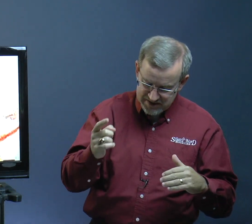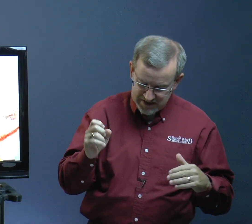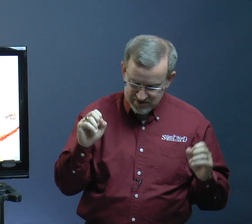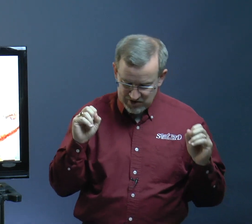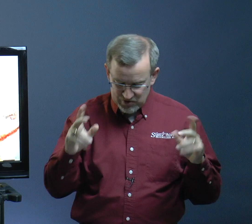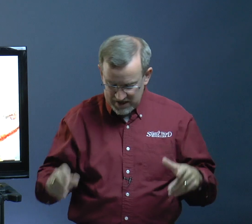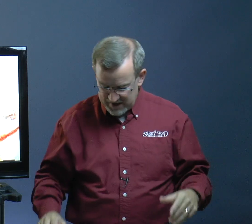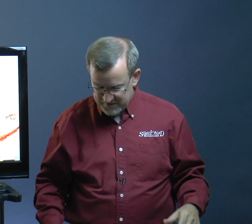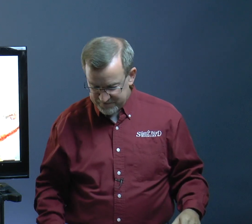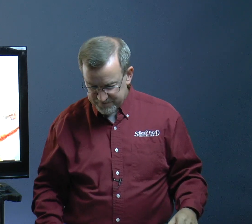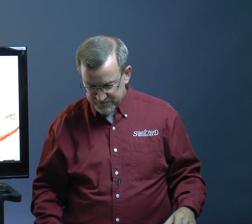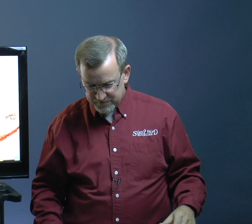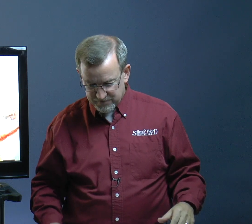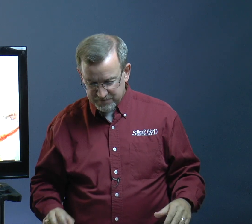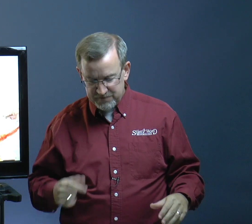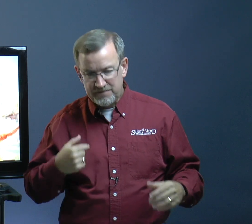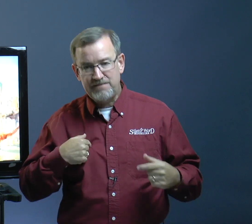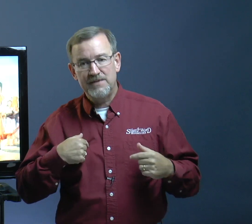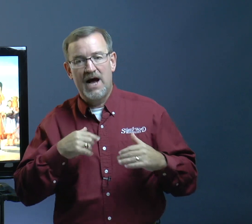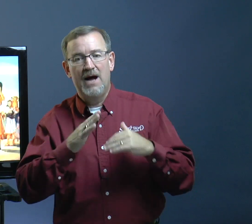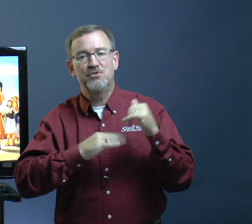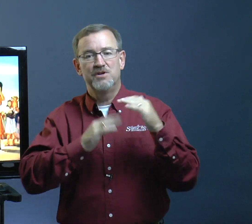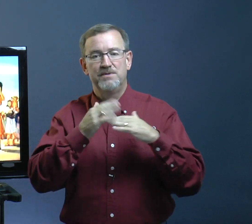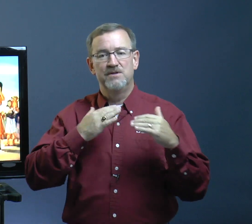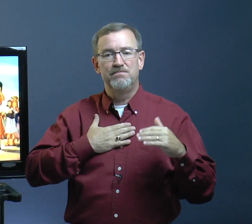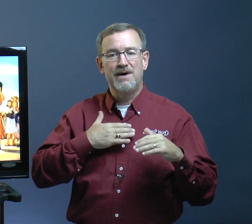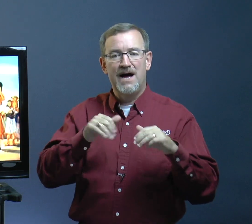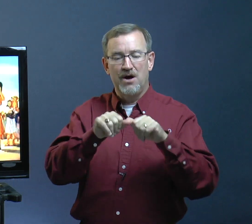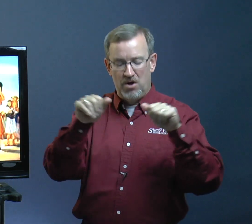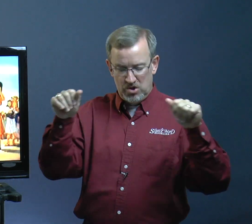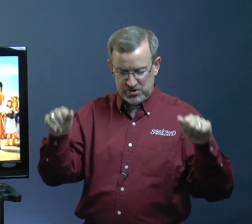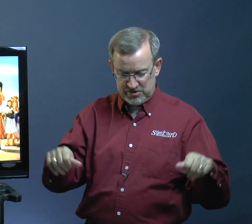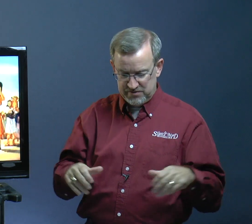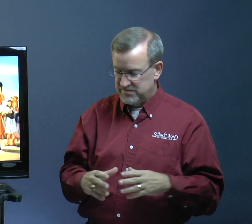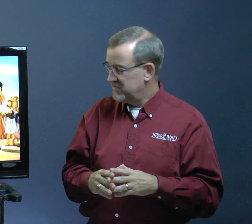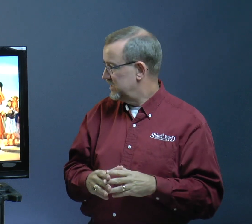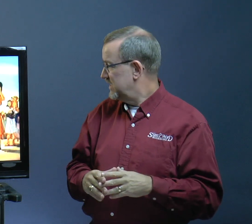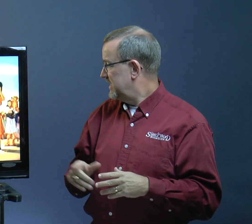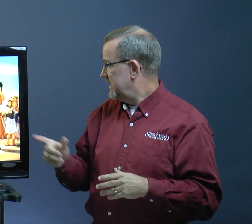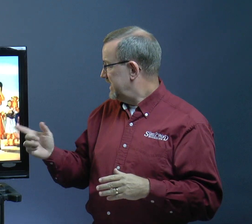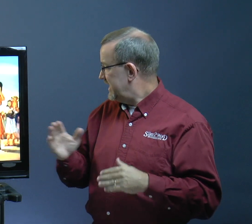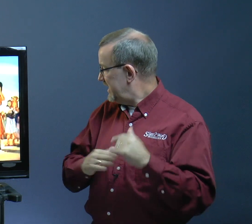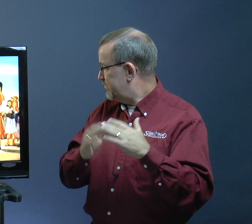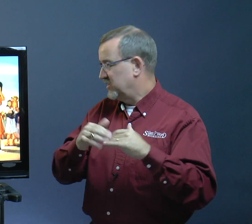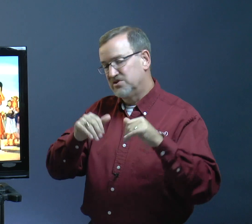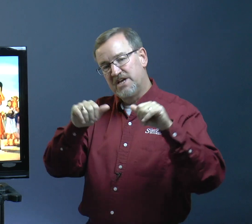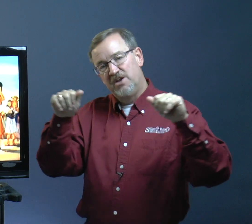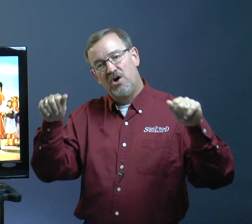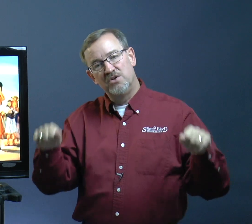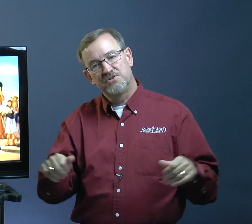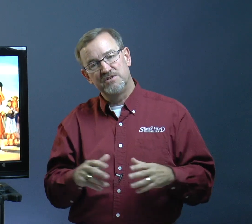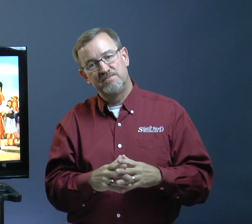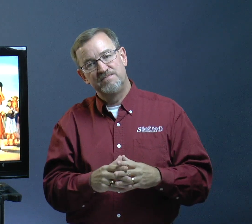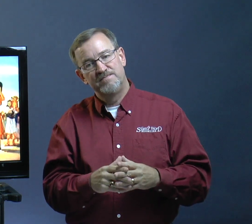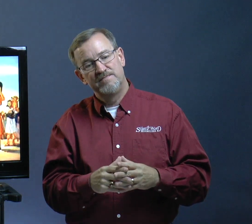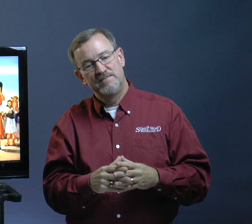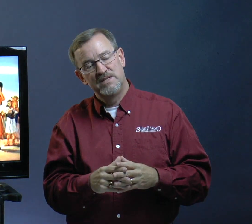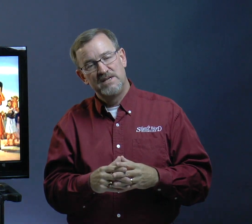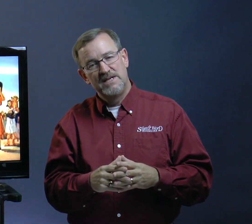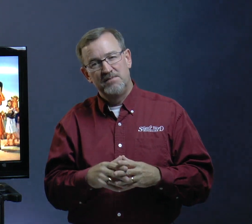says, okay, I'm going to build my altar. He builds an altar, but